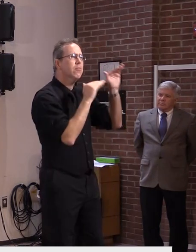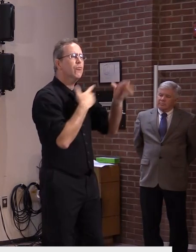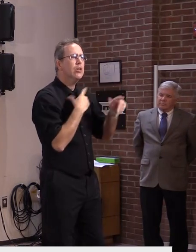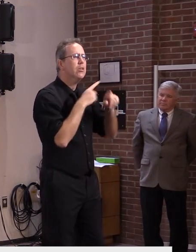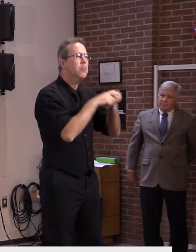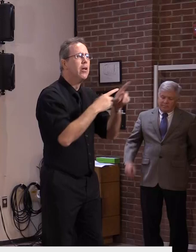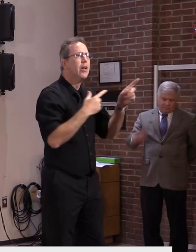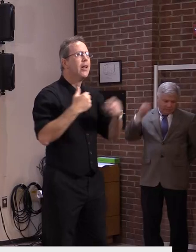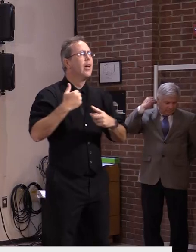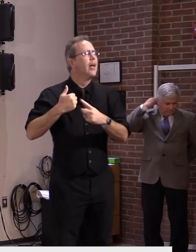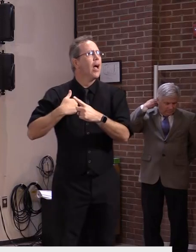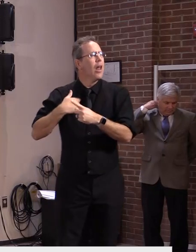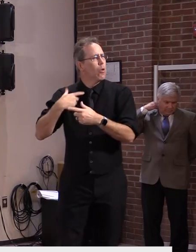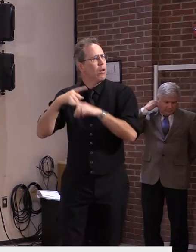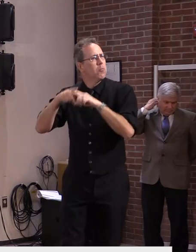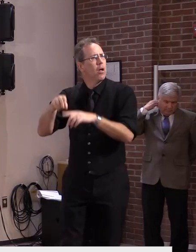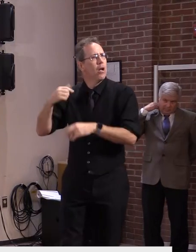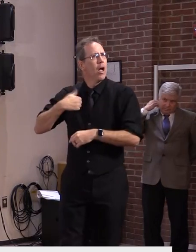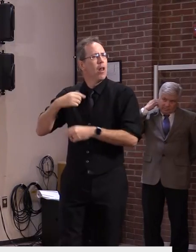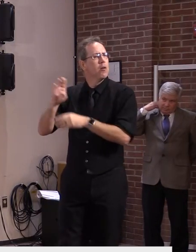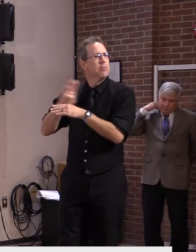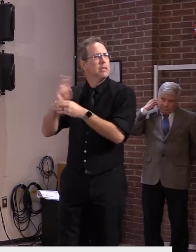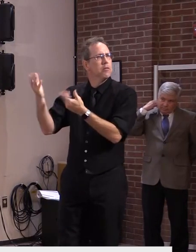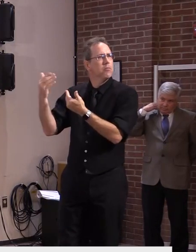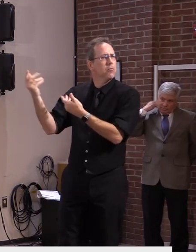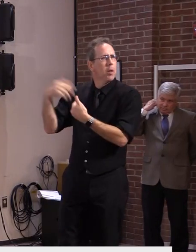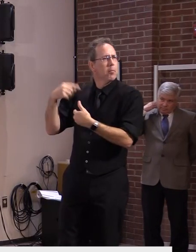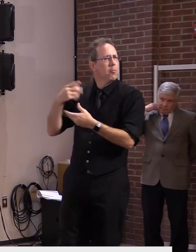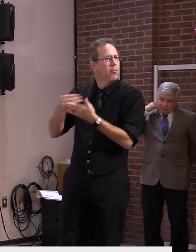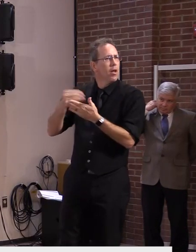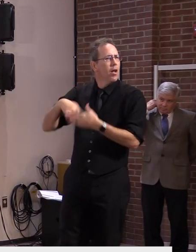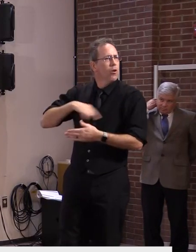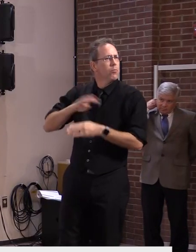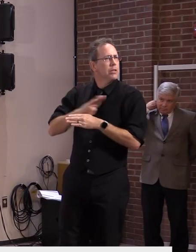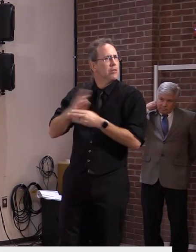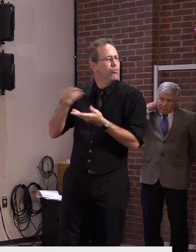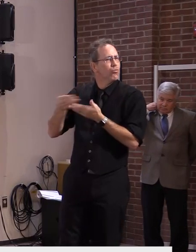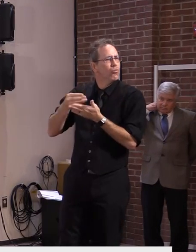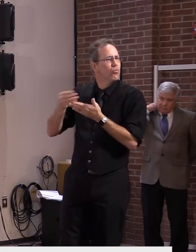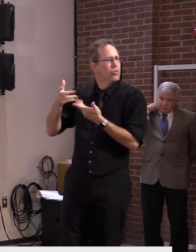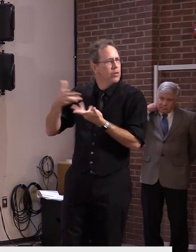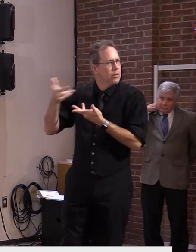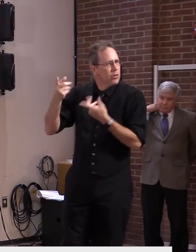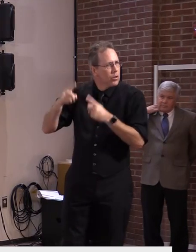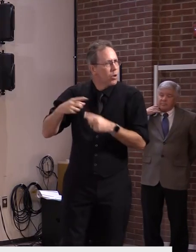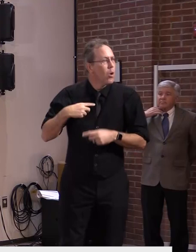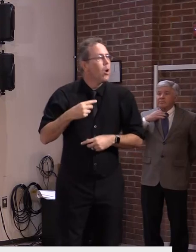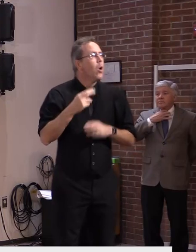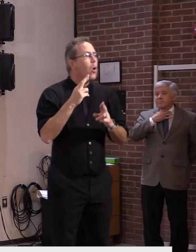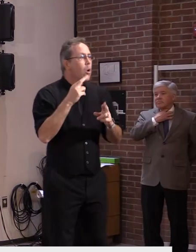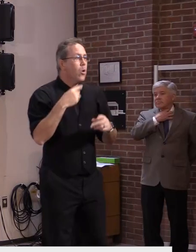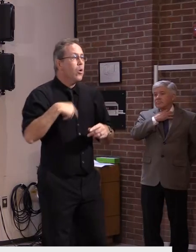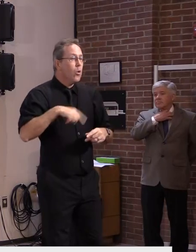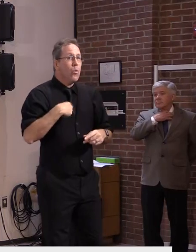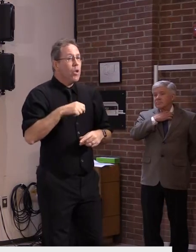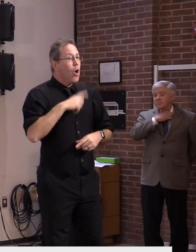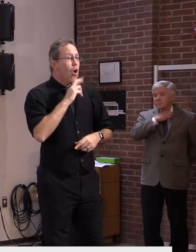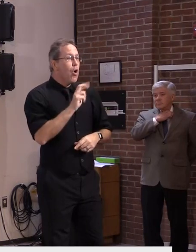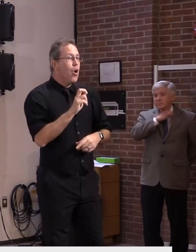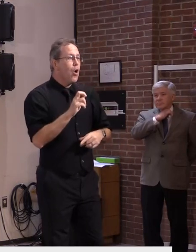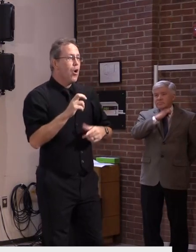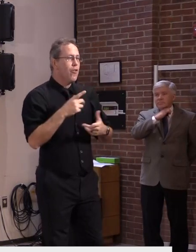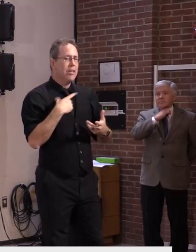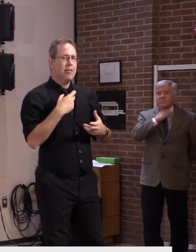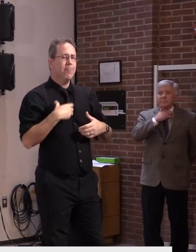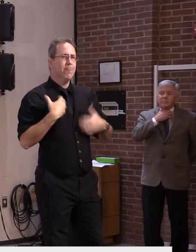And the answer was literally what I said, we're working on it. And that was about it. We'll